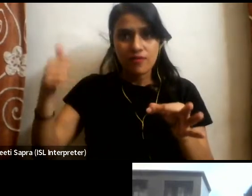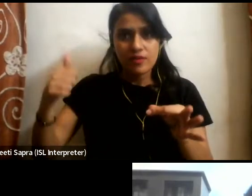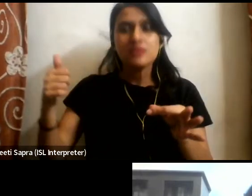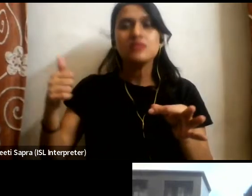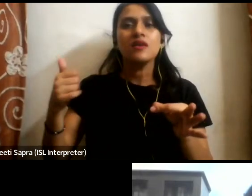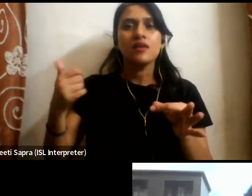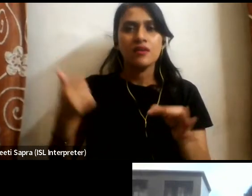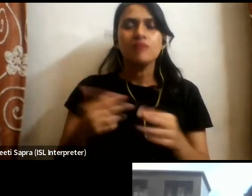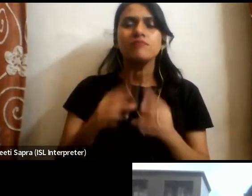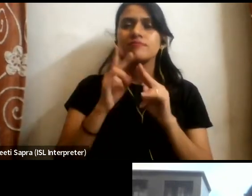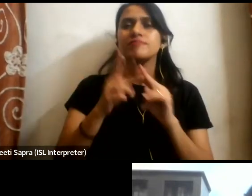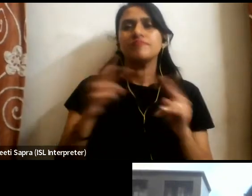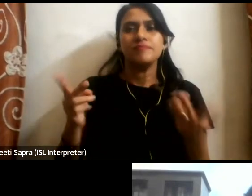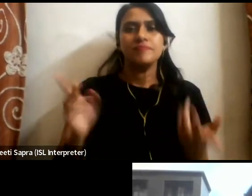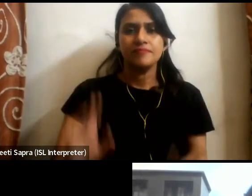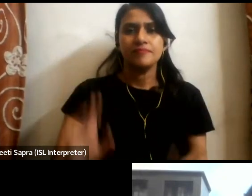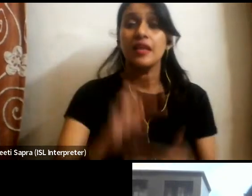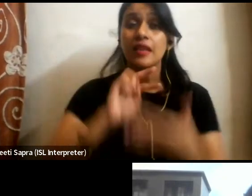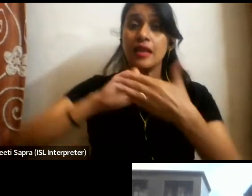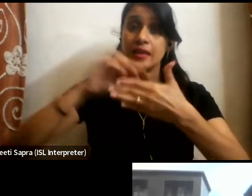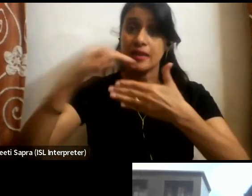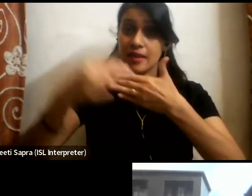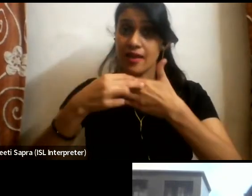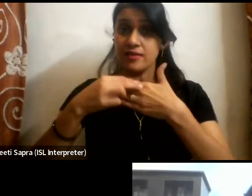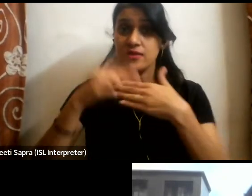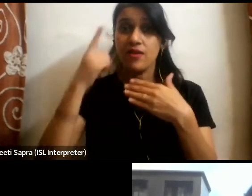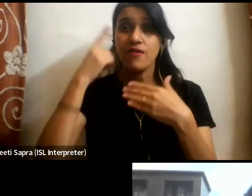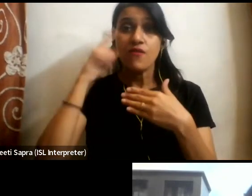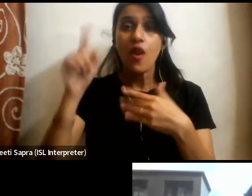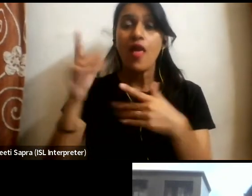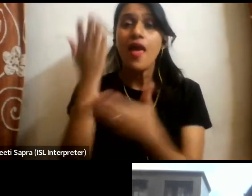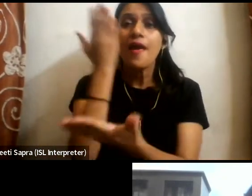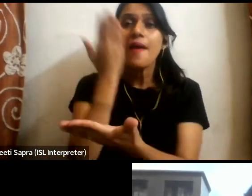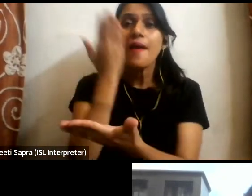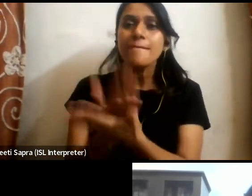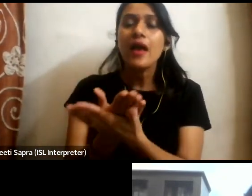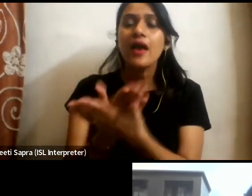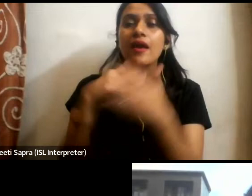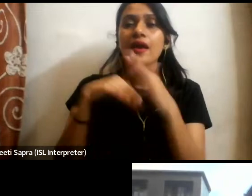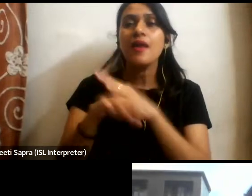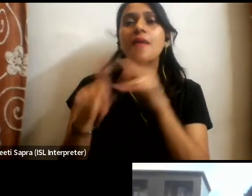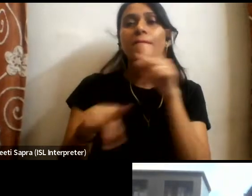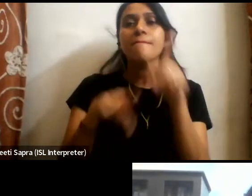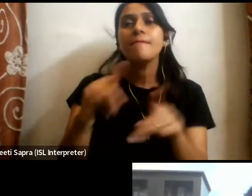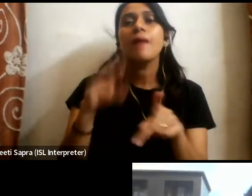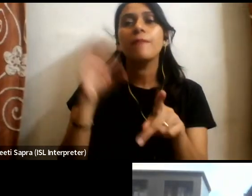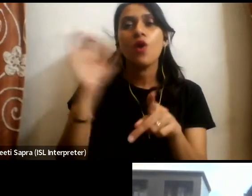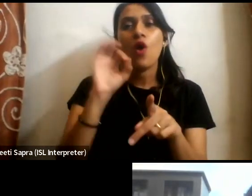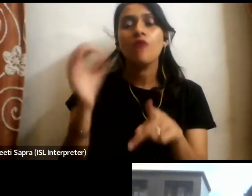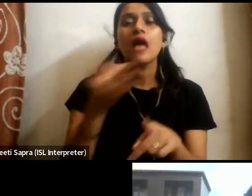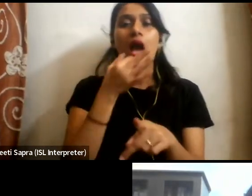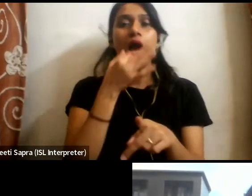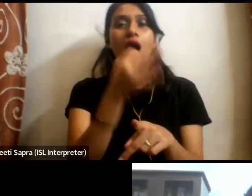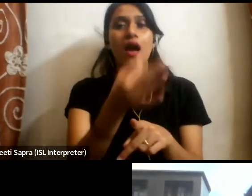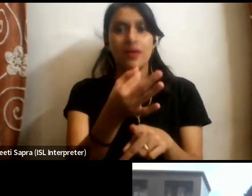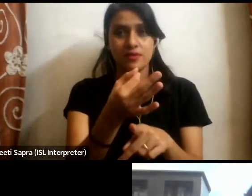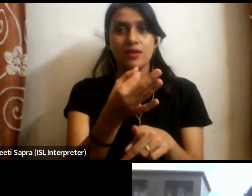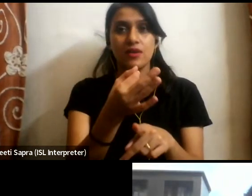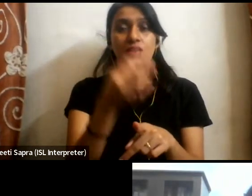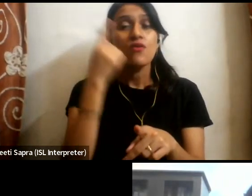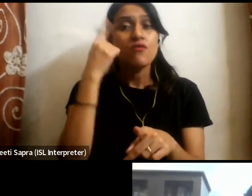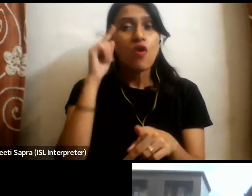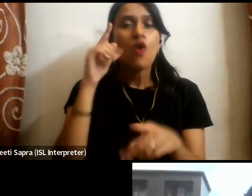on and so forth. Or that transparency, that if you apply for a public office, asking you to sort of go